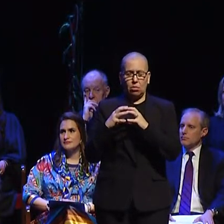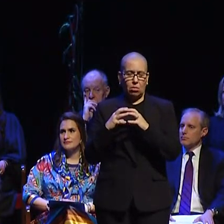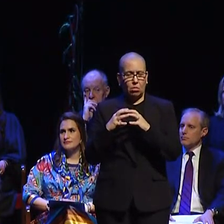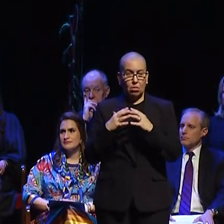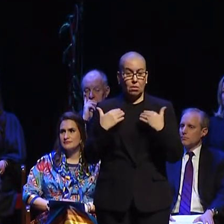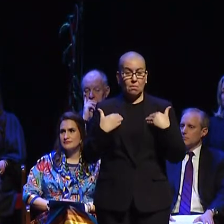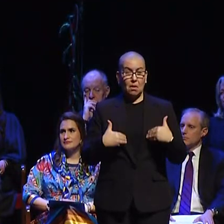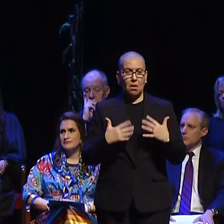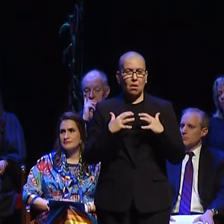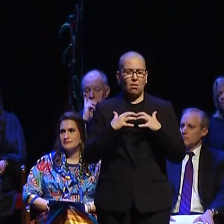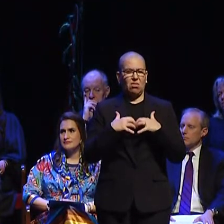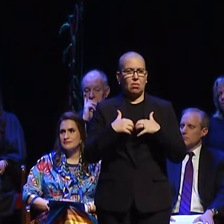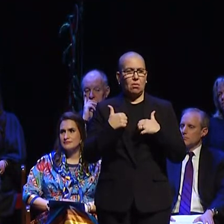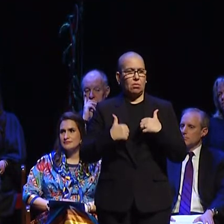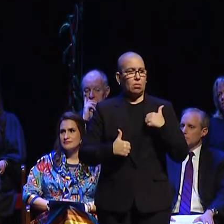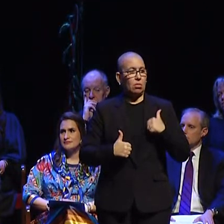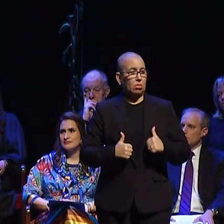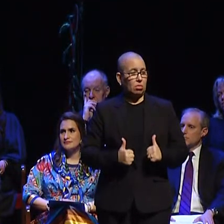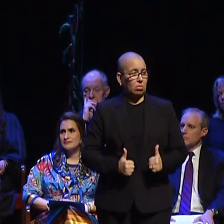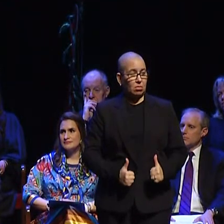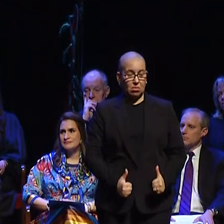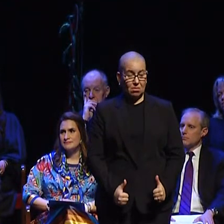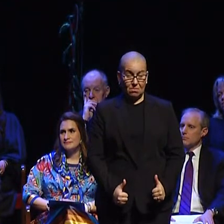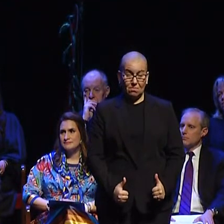of flesh, it is the heart.